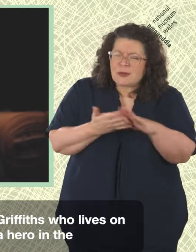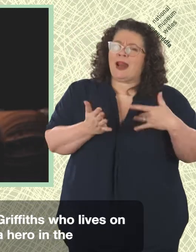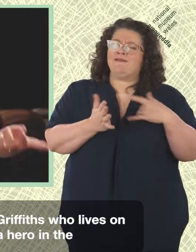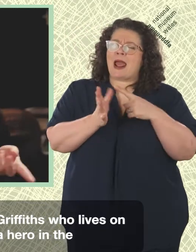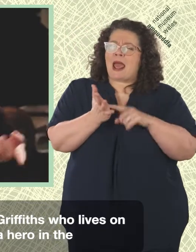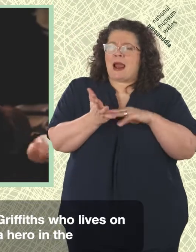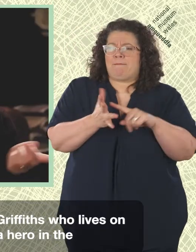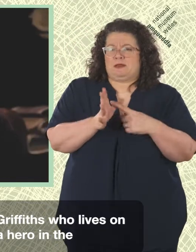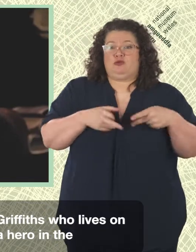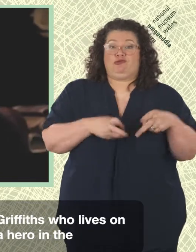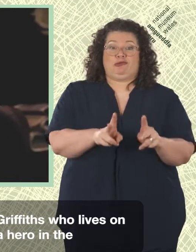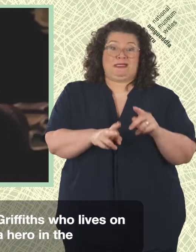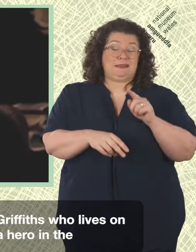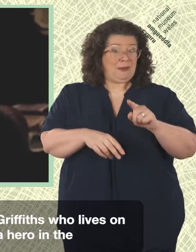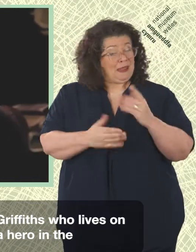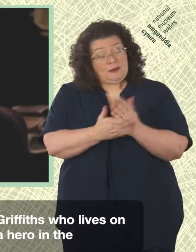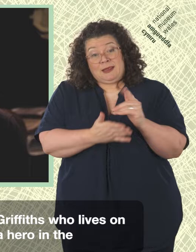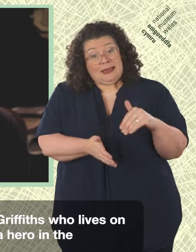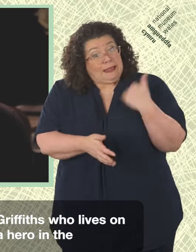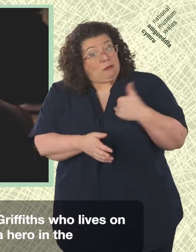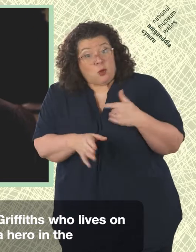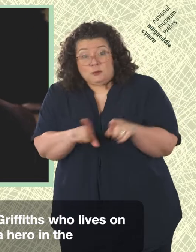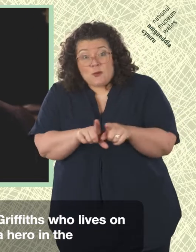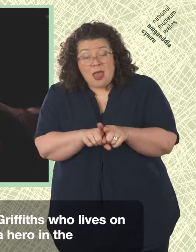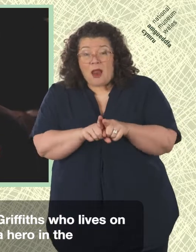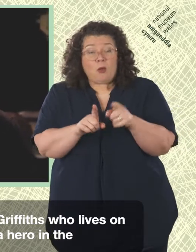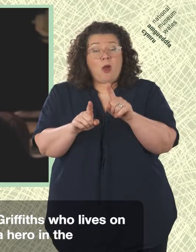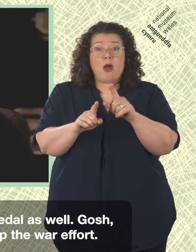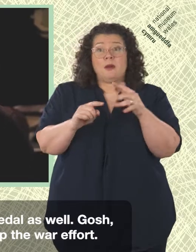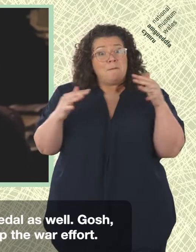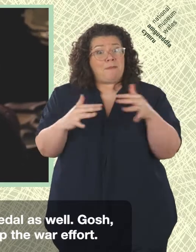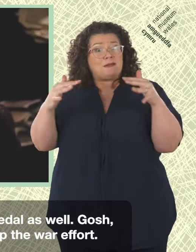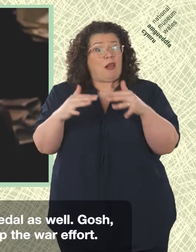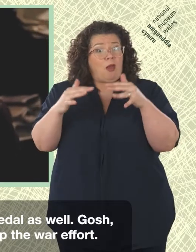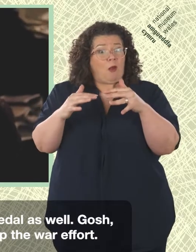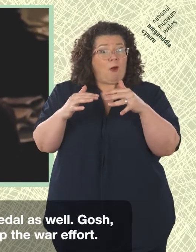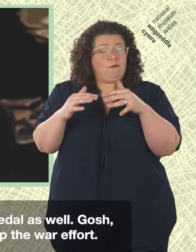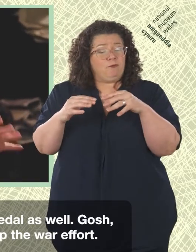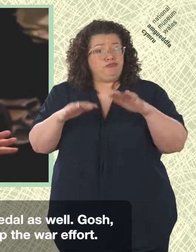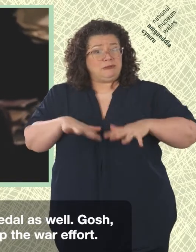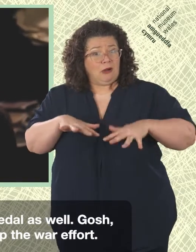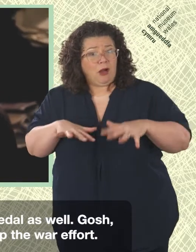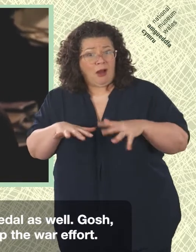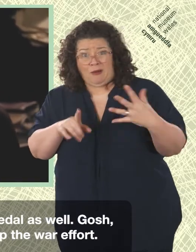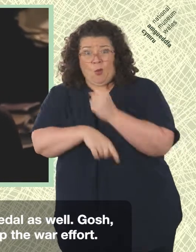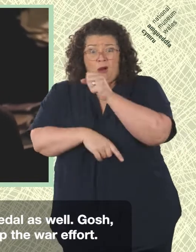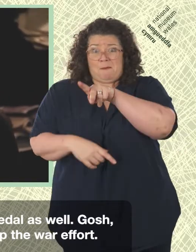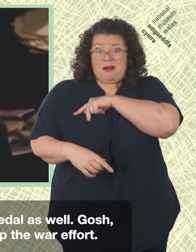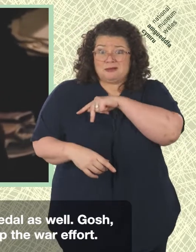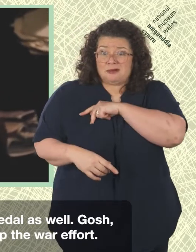of Mr. Griffiths, who lives on Alma Street. Well, he was a hero in the Battle of Britain, and he won a medal as